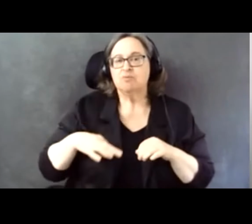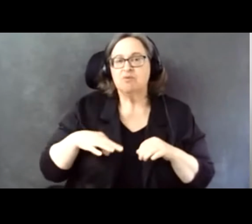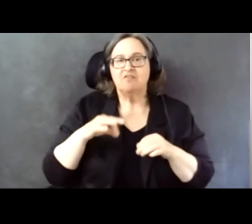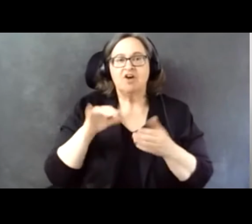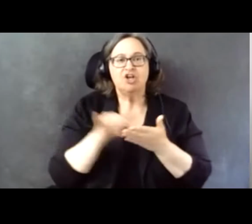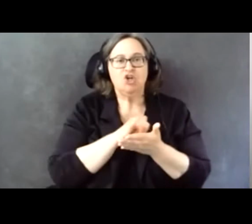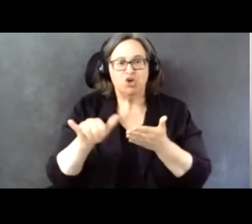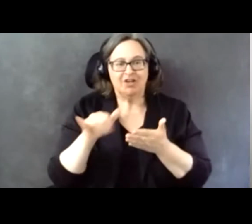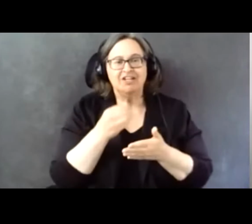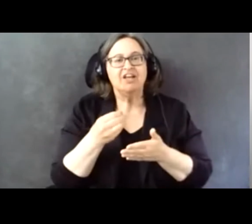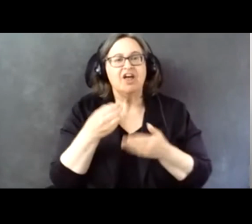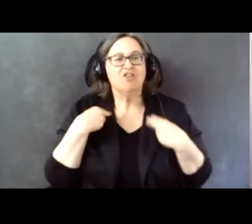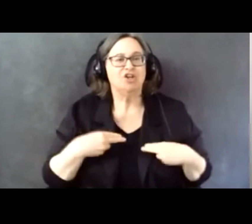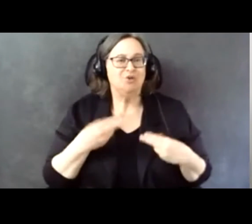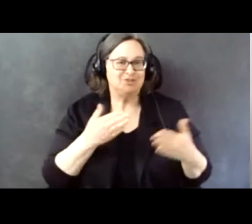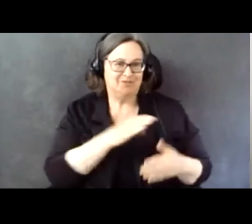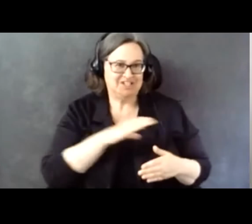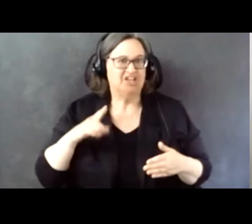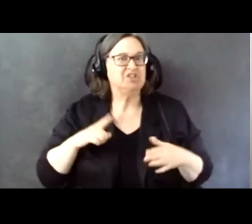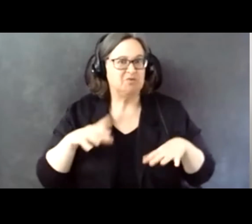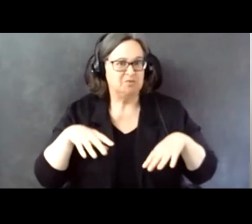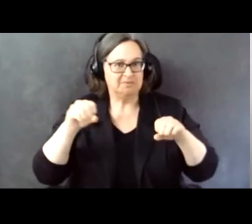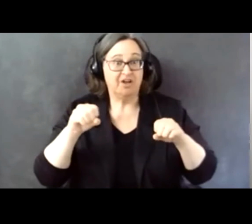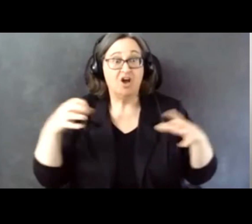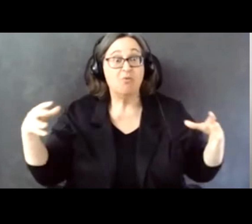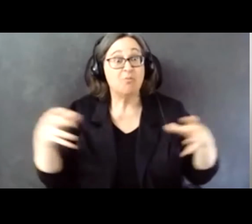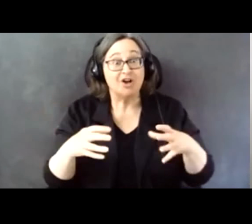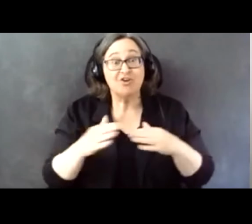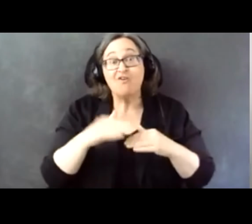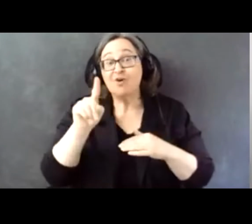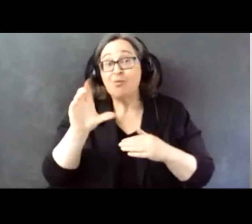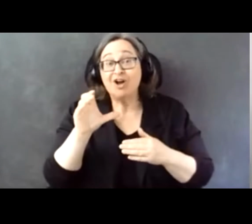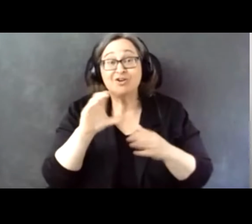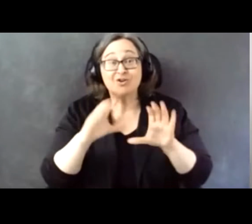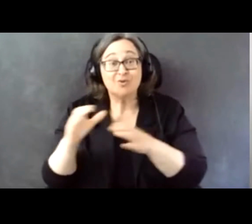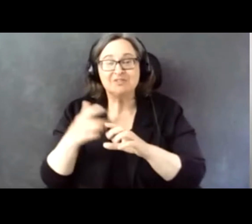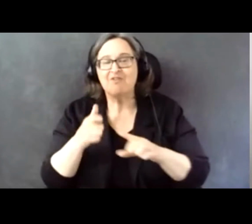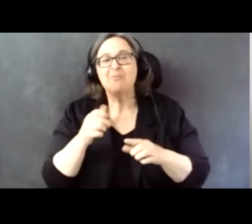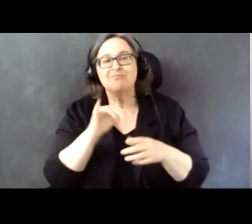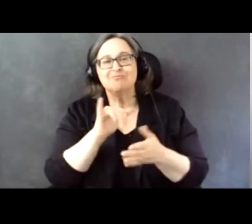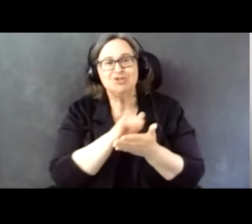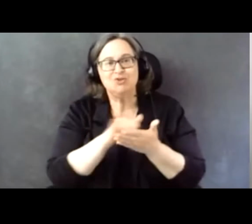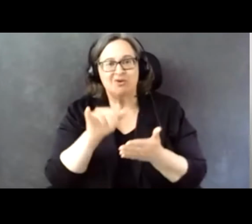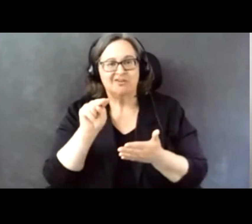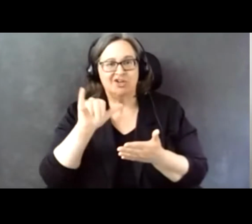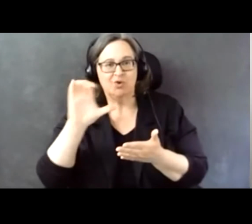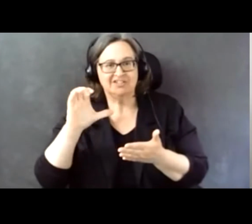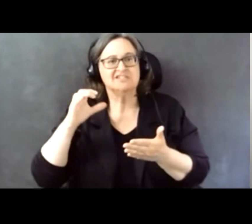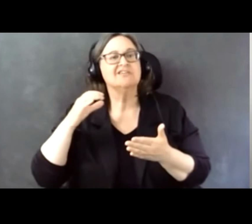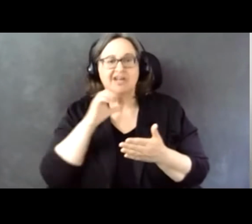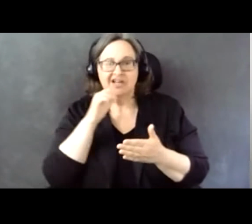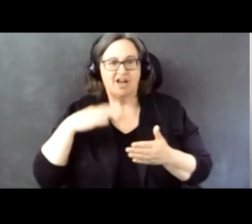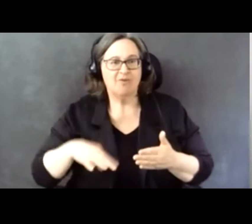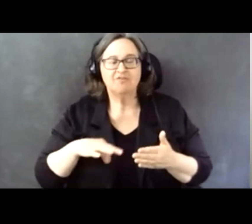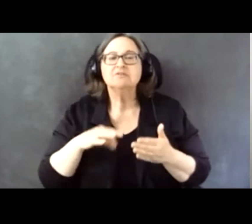york and the human services council and brought together over 100 groups from across the new york city nonprofit sector to discuss the key issues that are